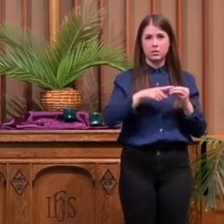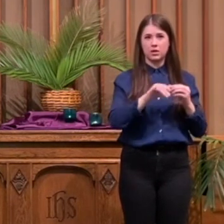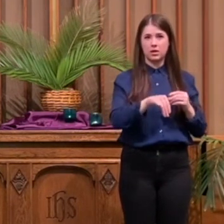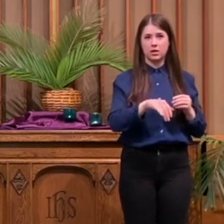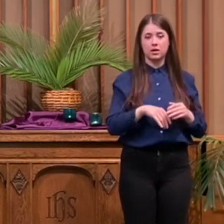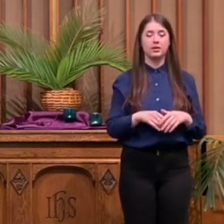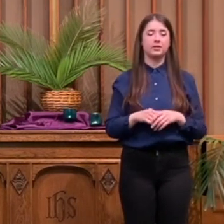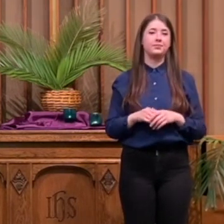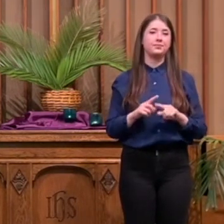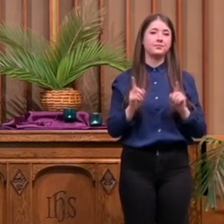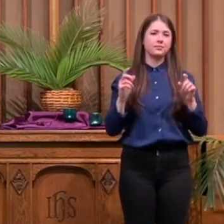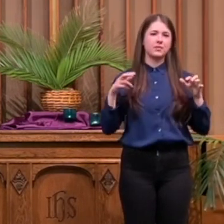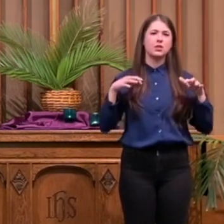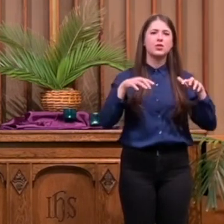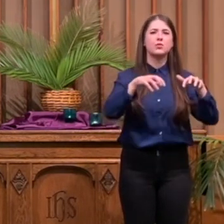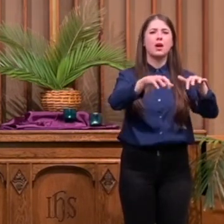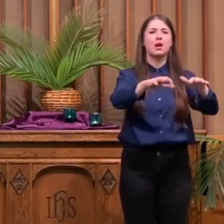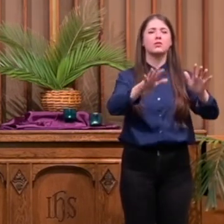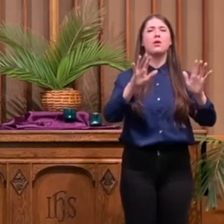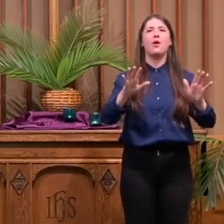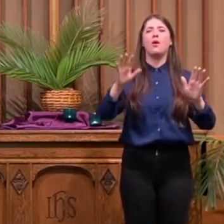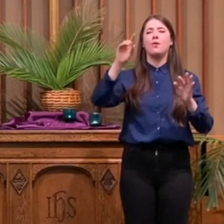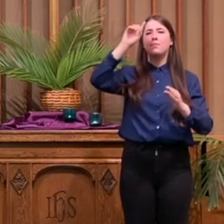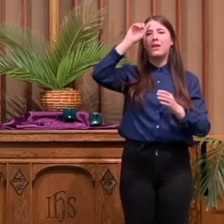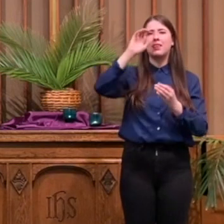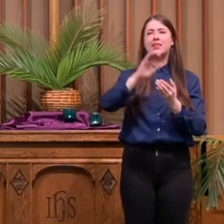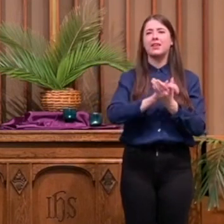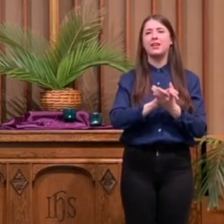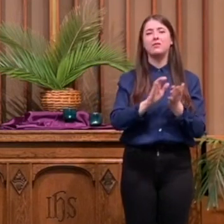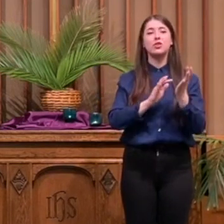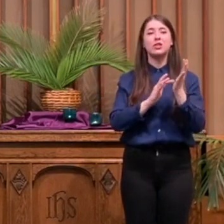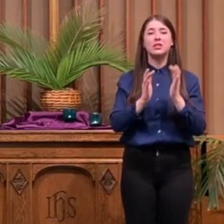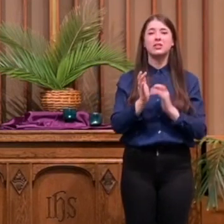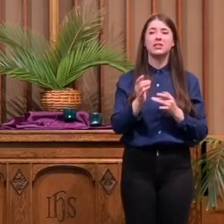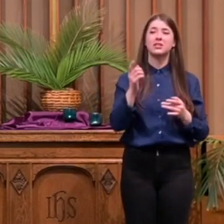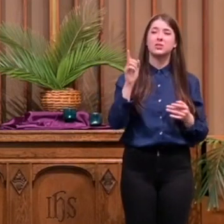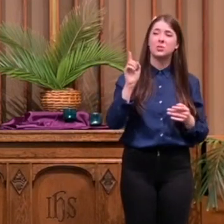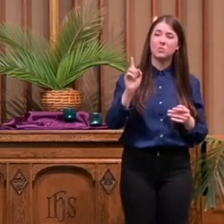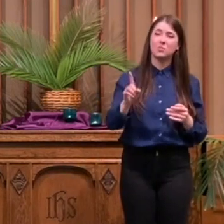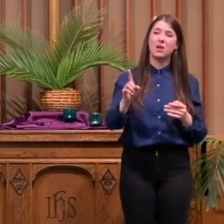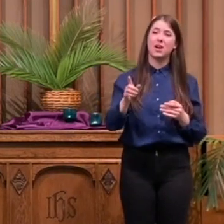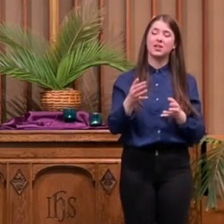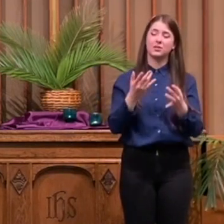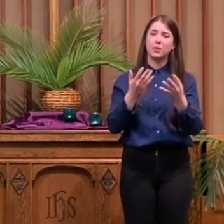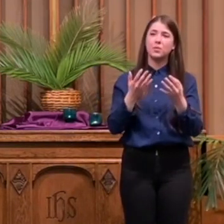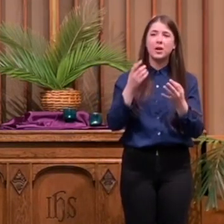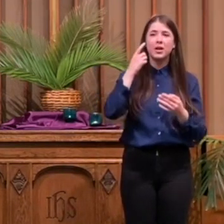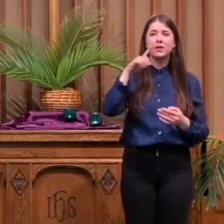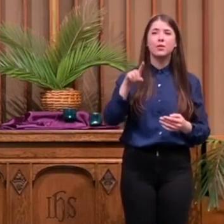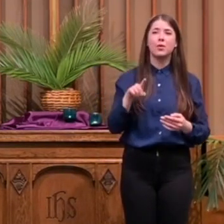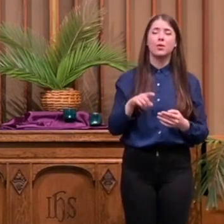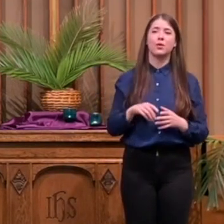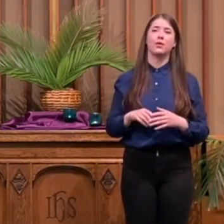But the crowds believed Jesus was the one that they had been waiting for. He